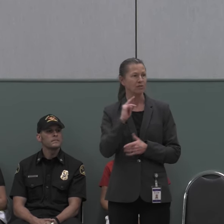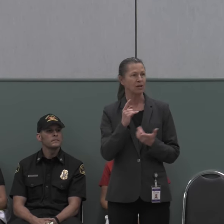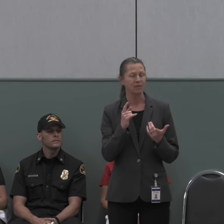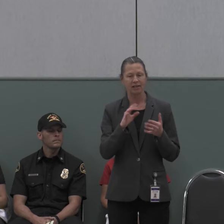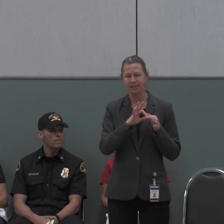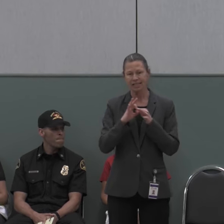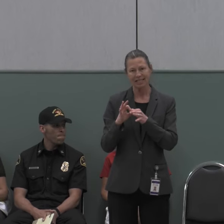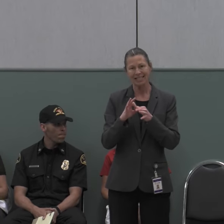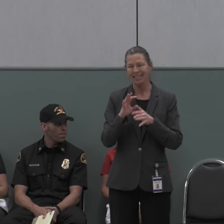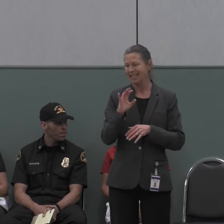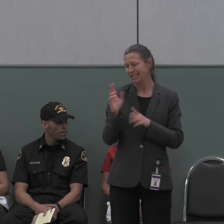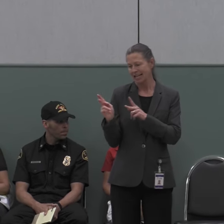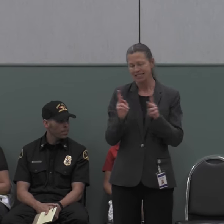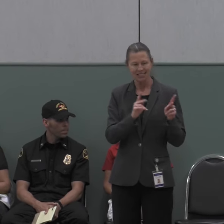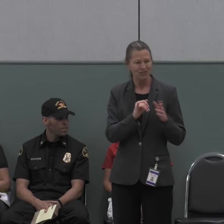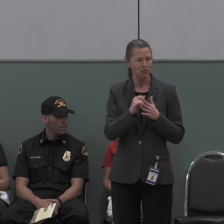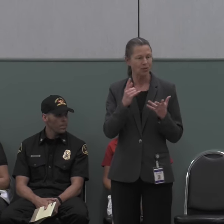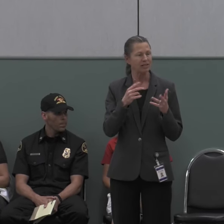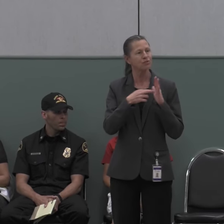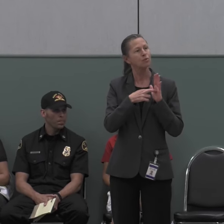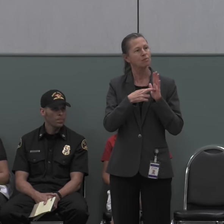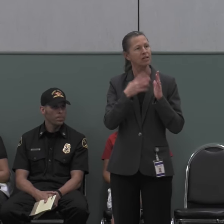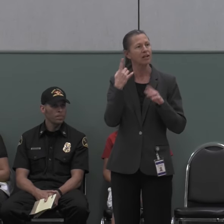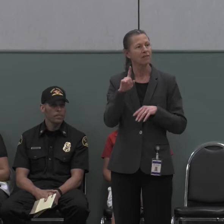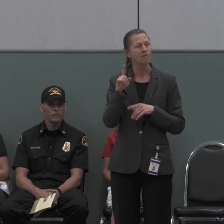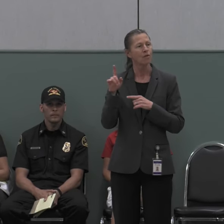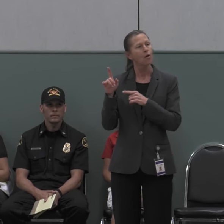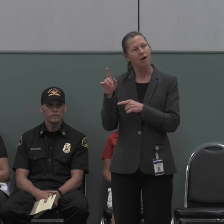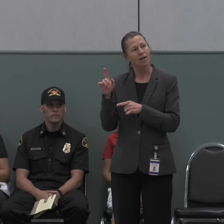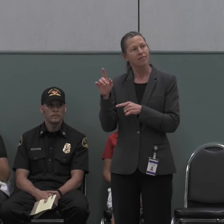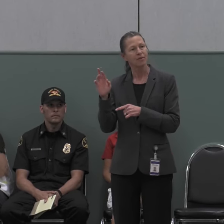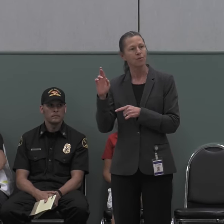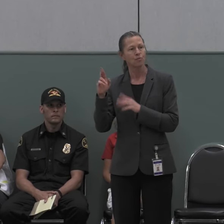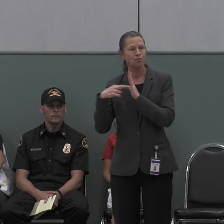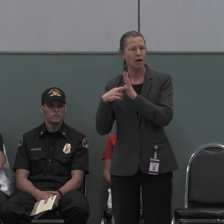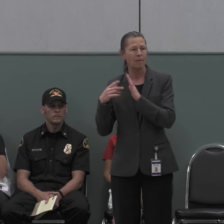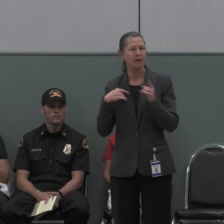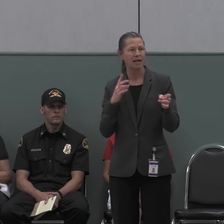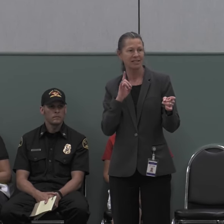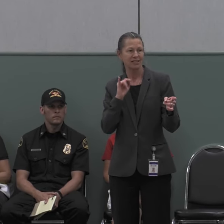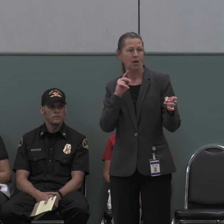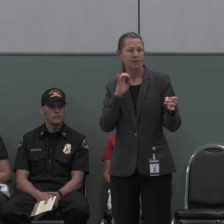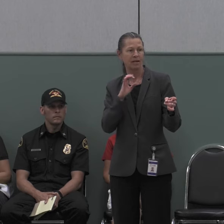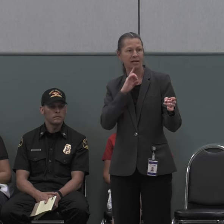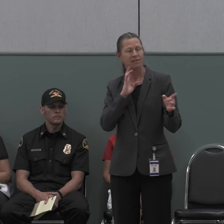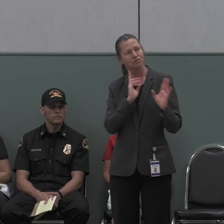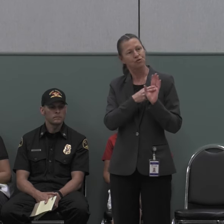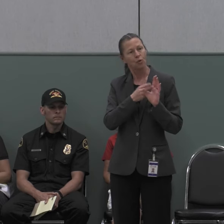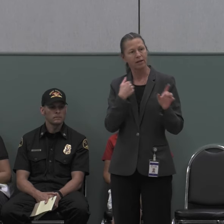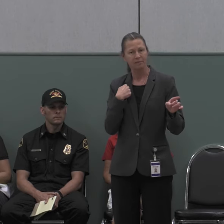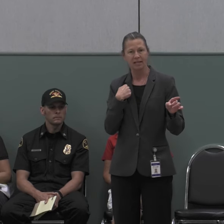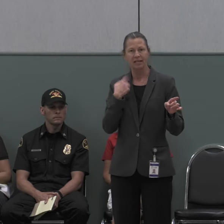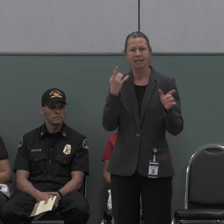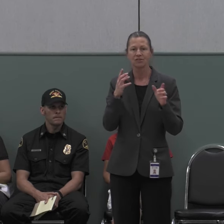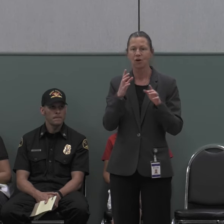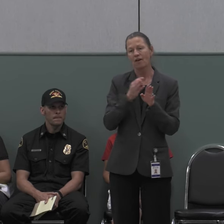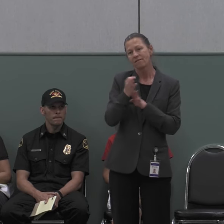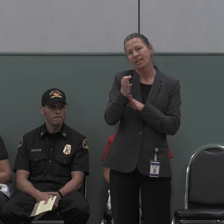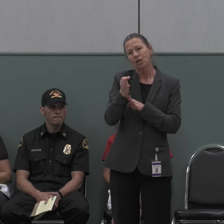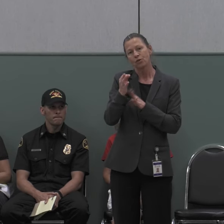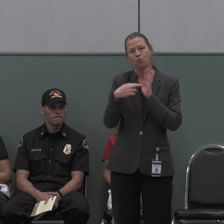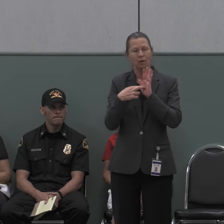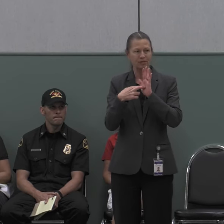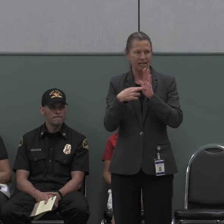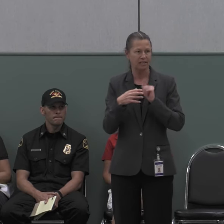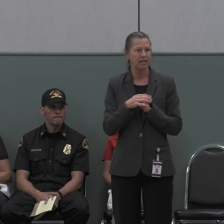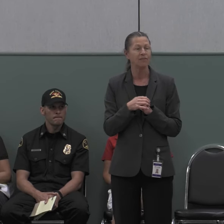Director for Senator Shannon Grove. I'm joined by Dominic Hayden, who is our field representative. Many of you have probably